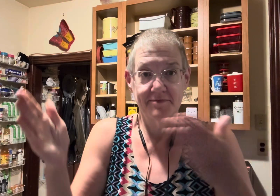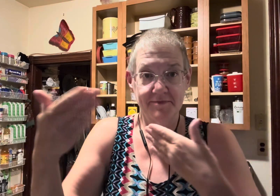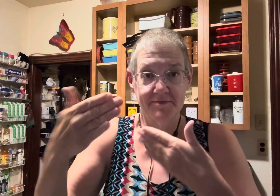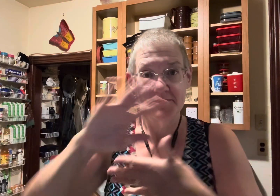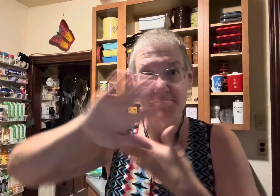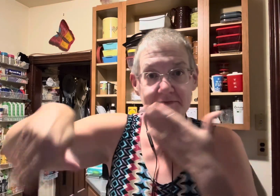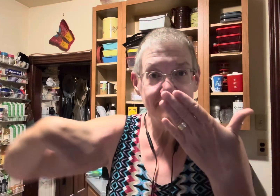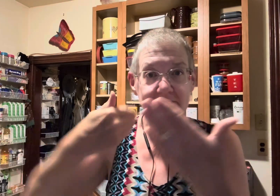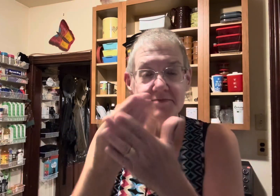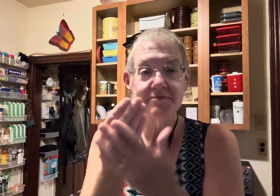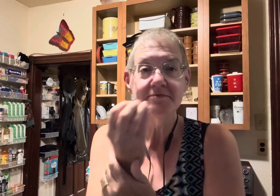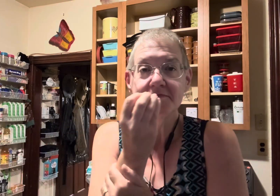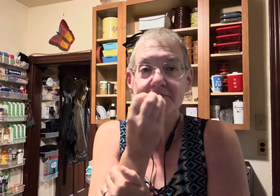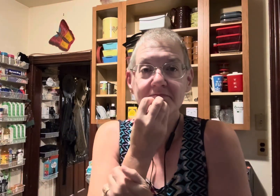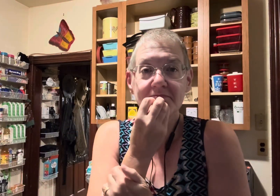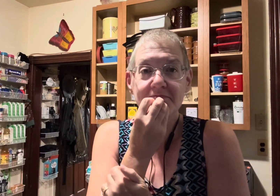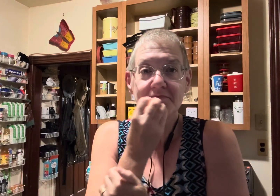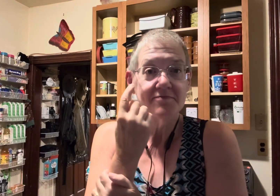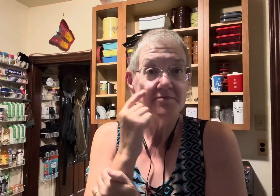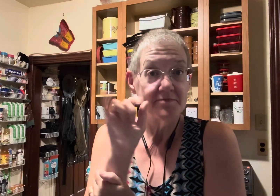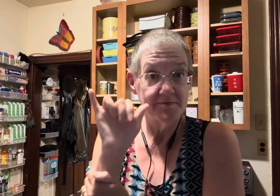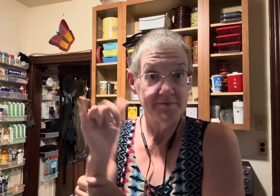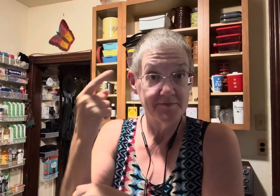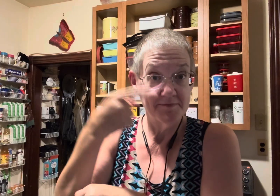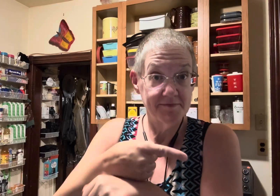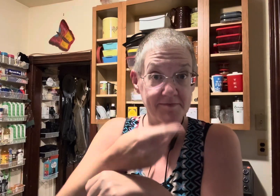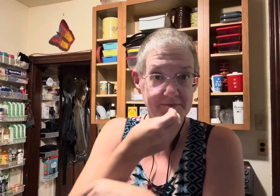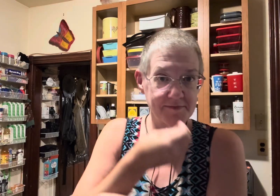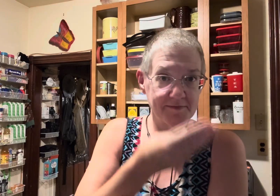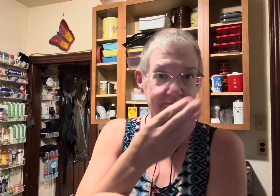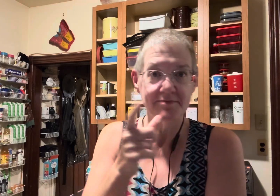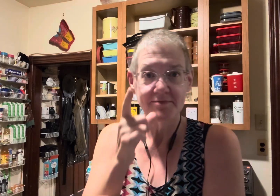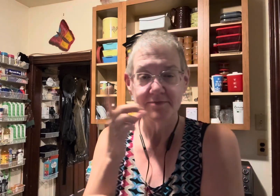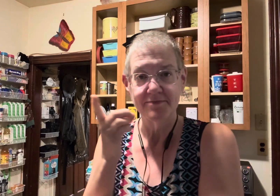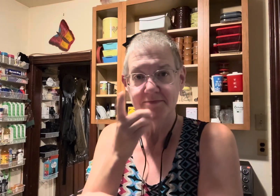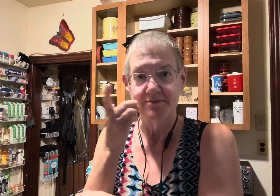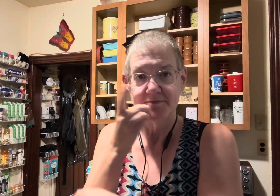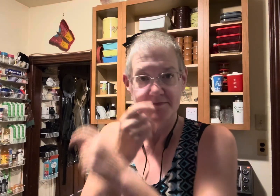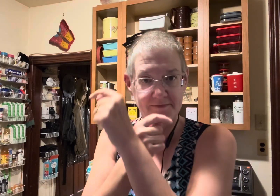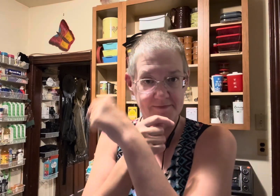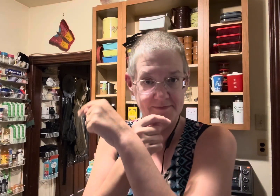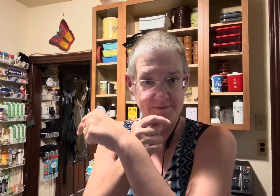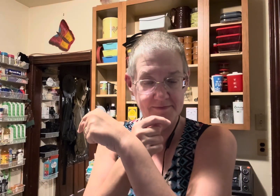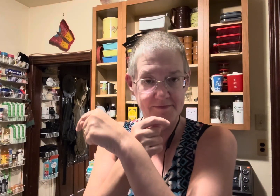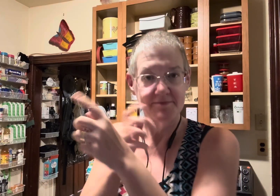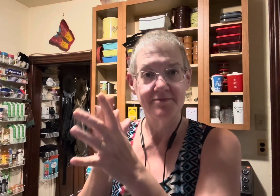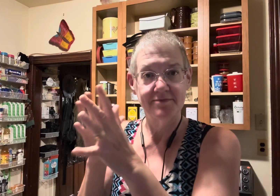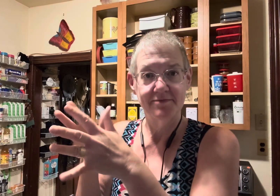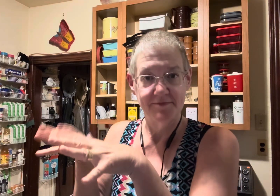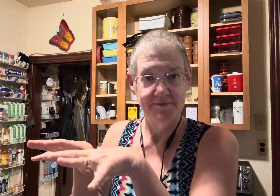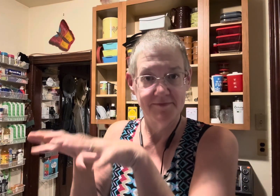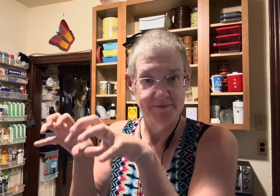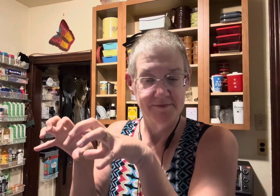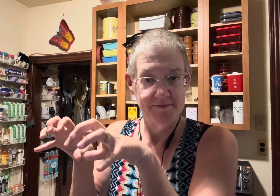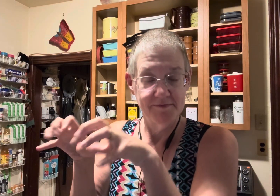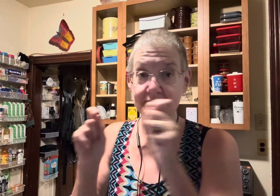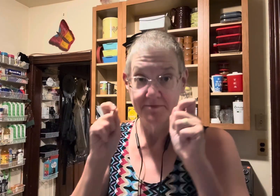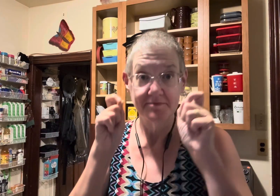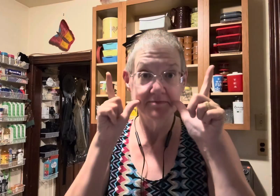Each day is going to have a box with all of the day's food inside, breakfast, lunch, and dinner. And I leave them in the